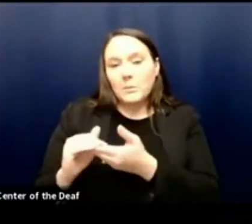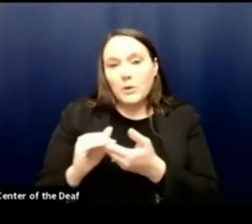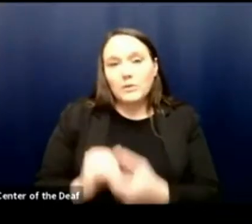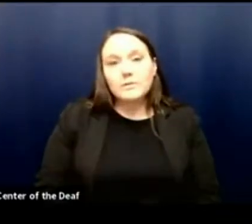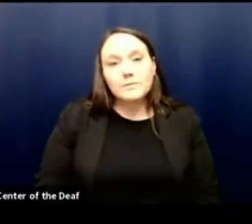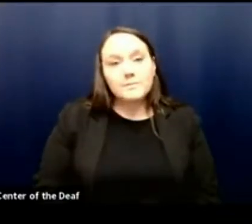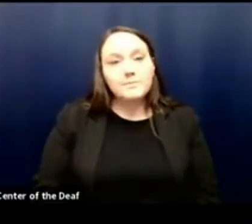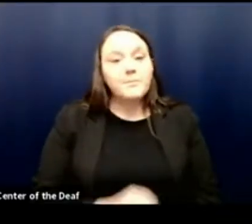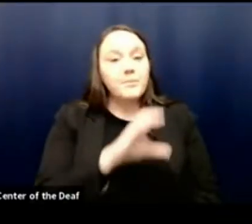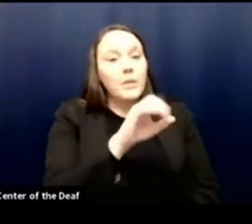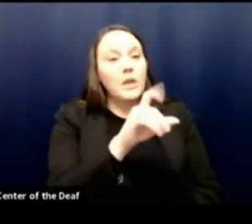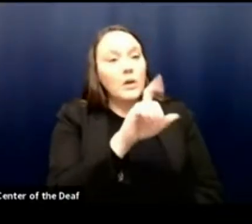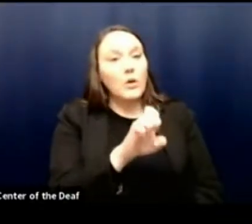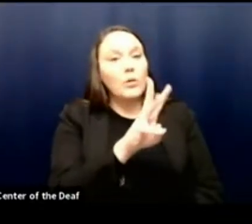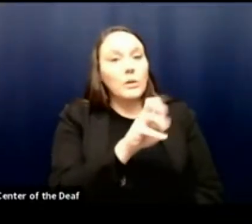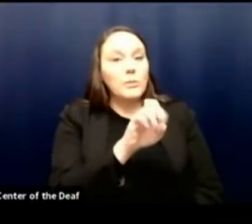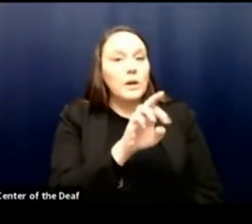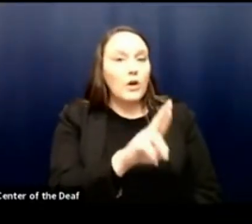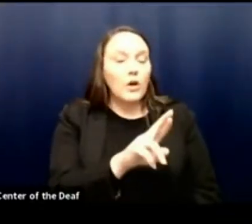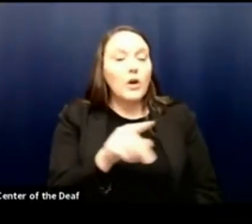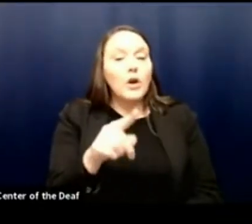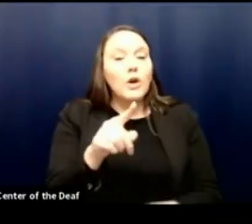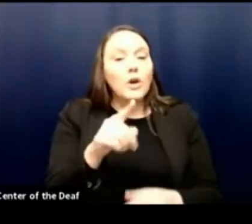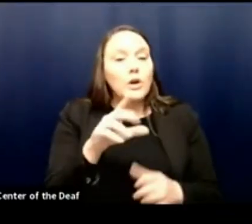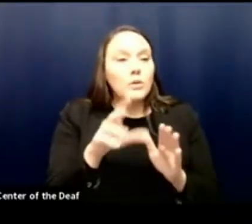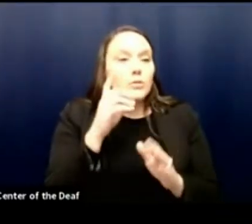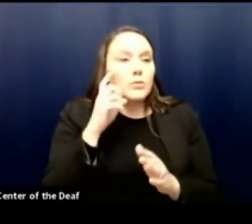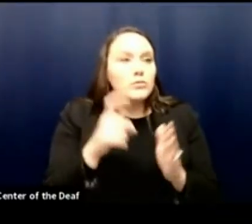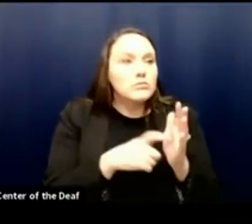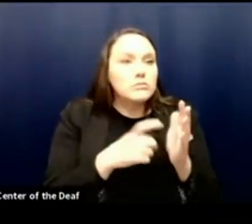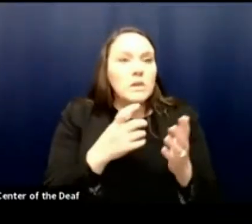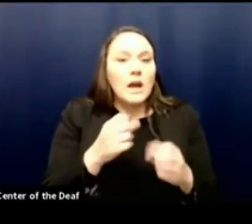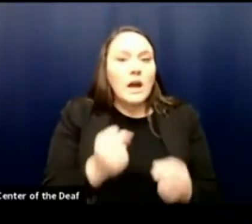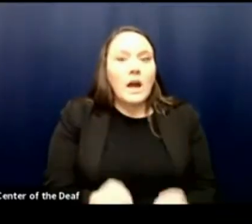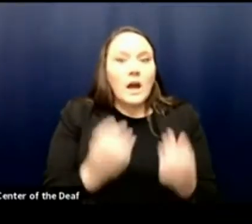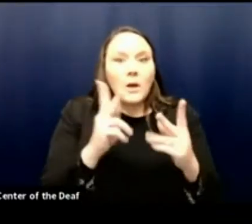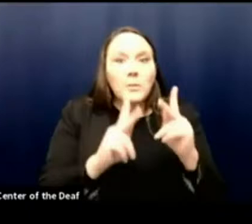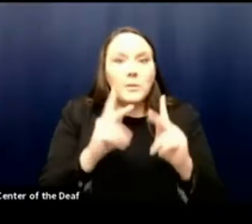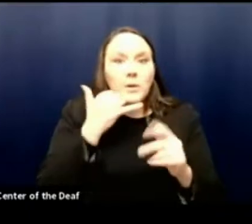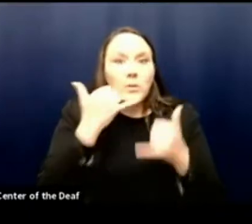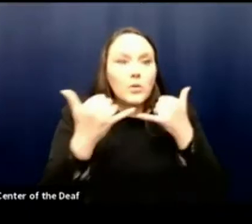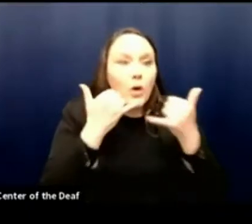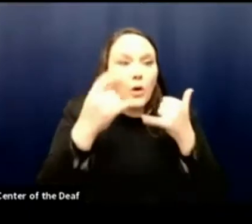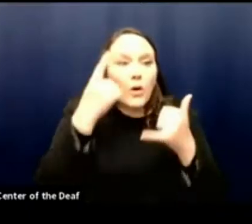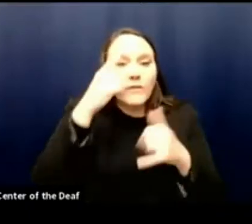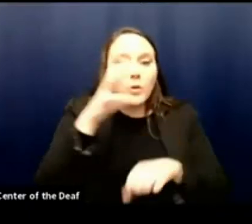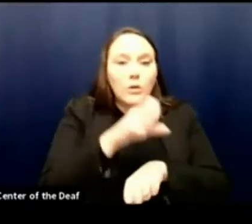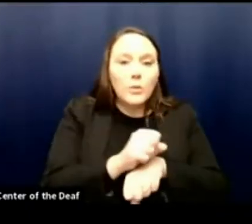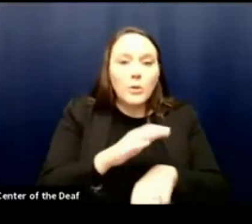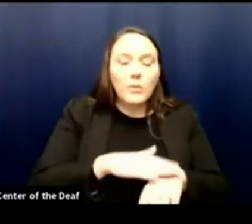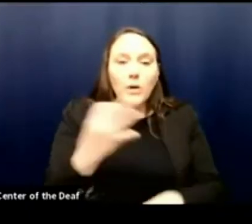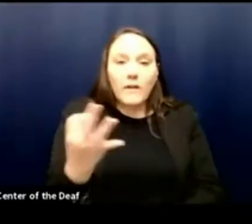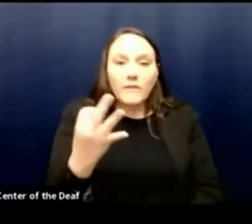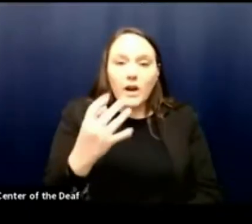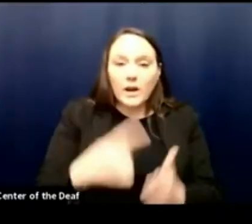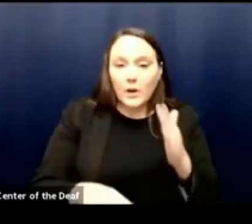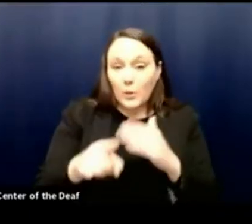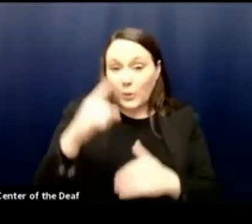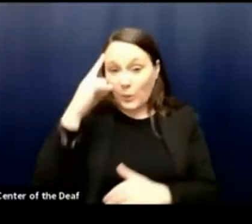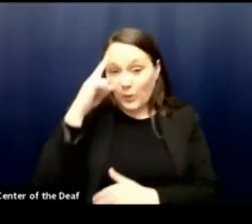with WBIR, when you found out just how many people called to get appointments on Friday, what did you think? Well, I